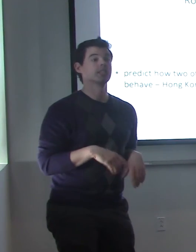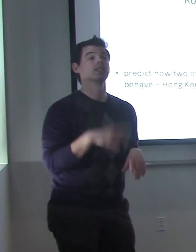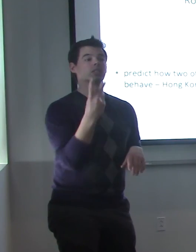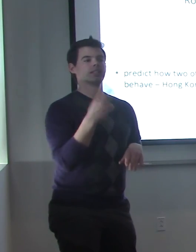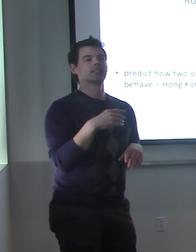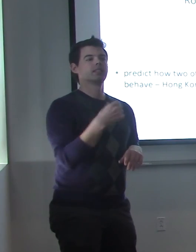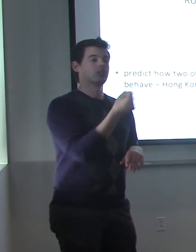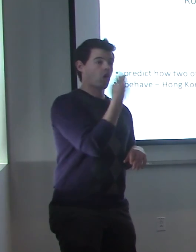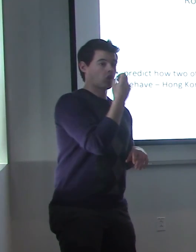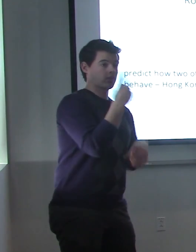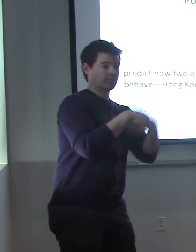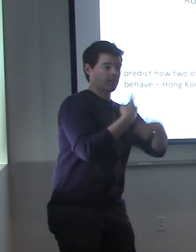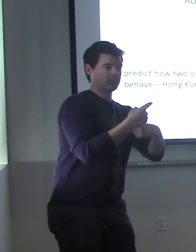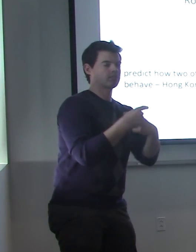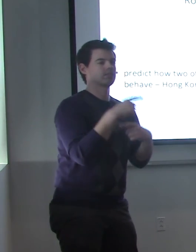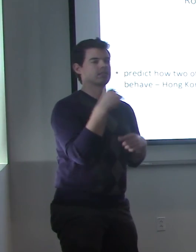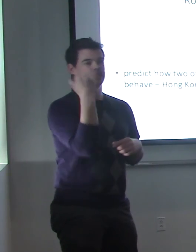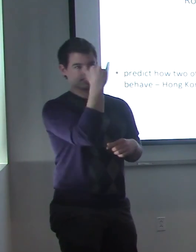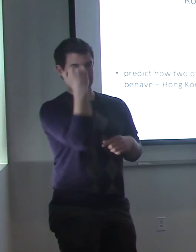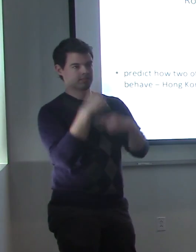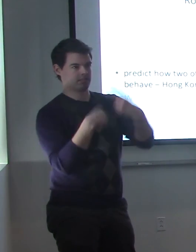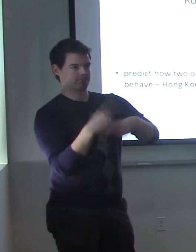Language.